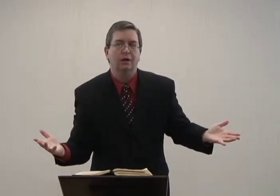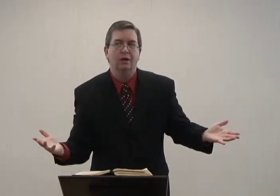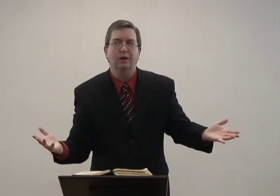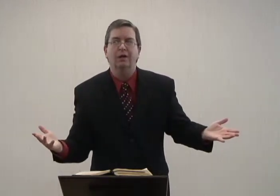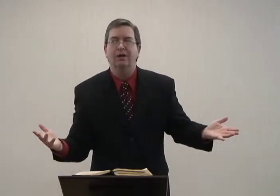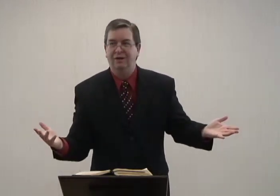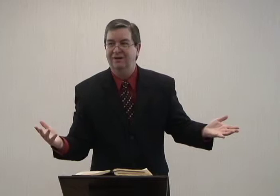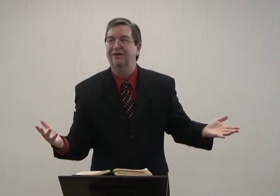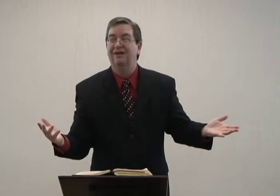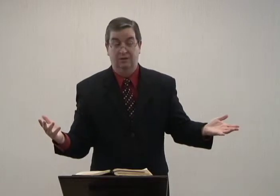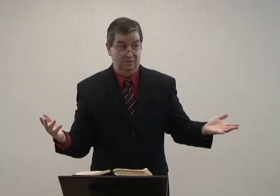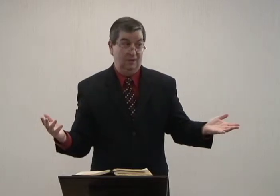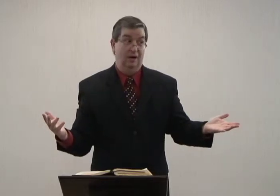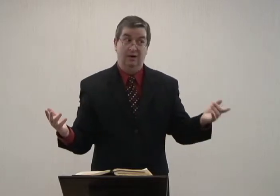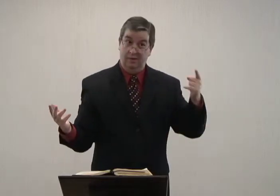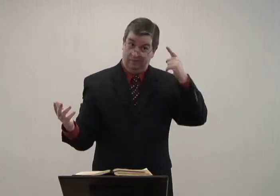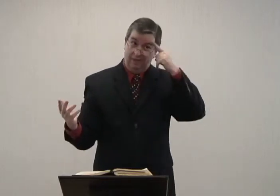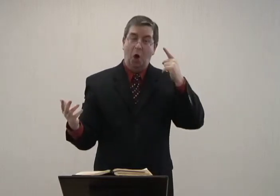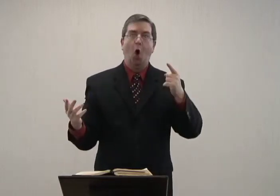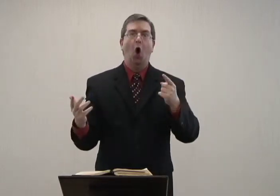Like, what do you think of that?